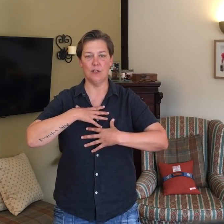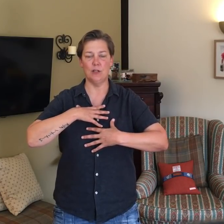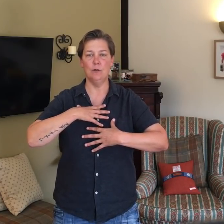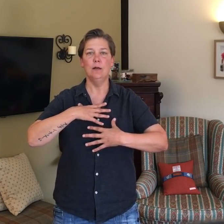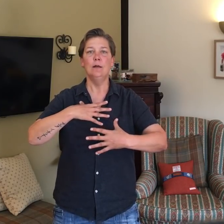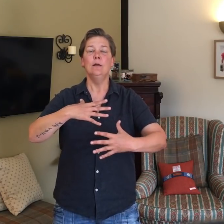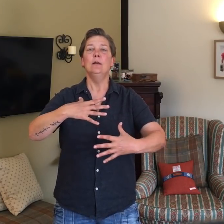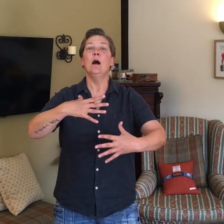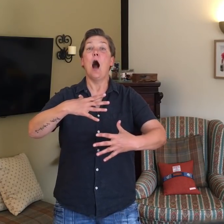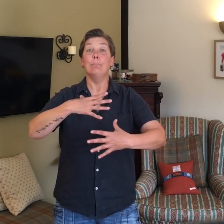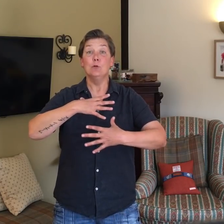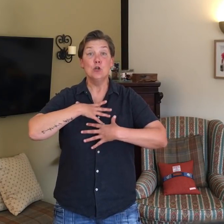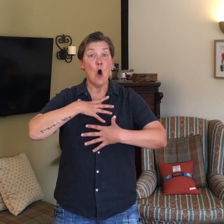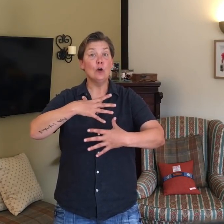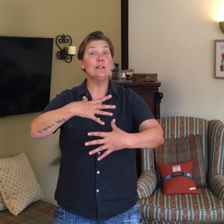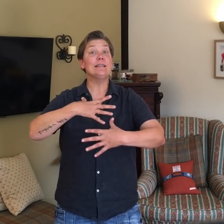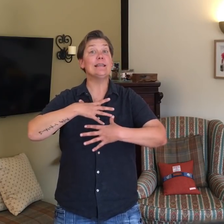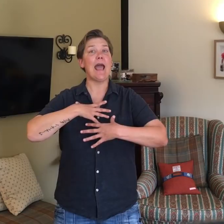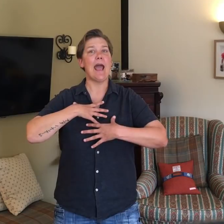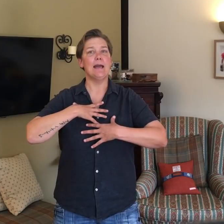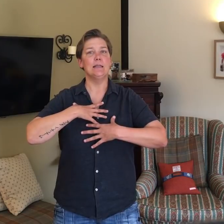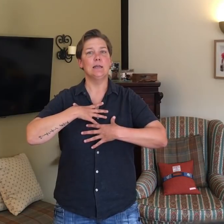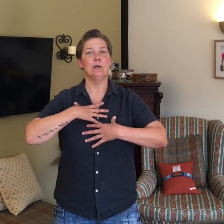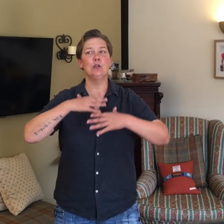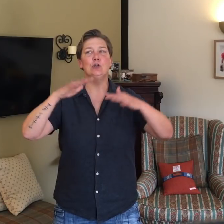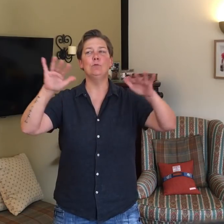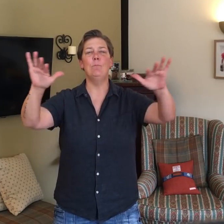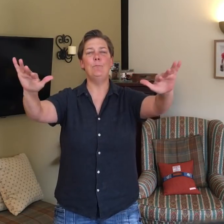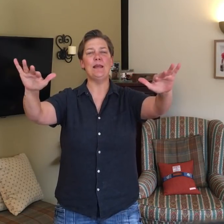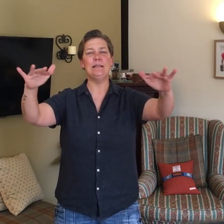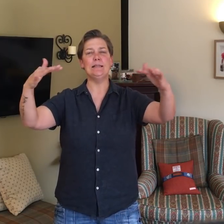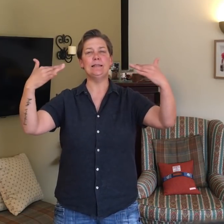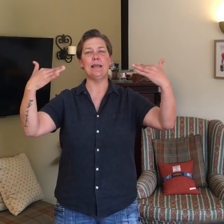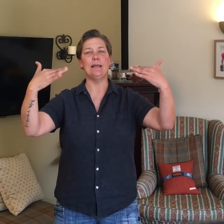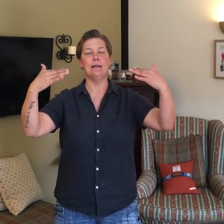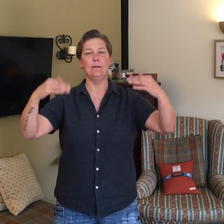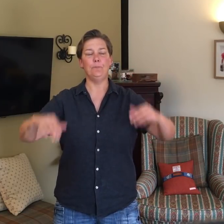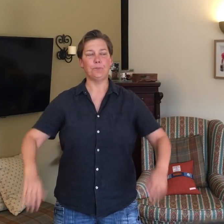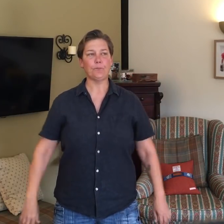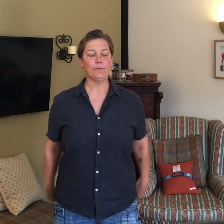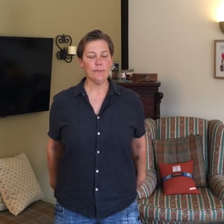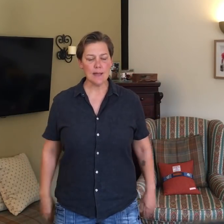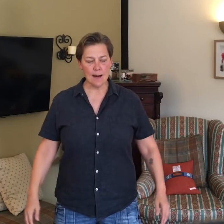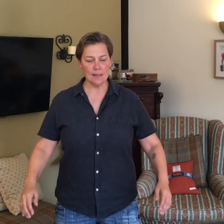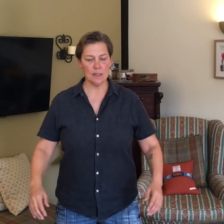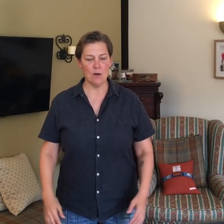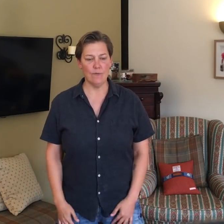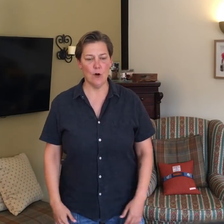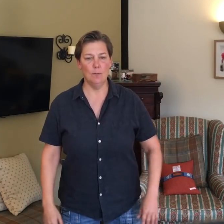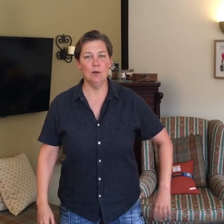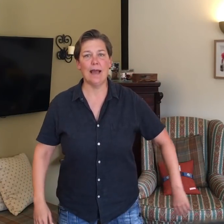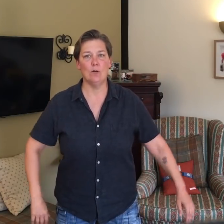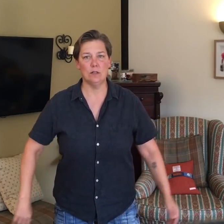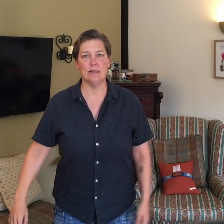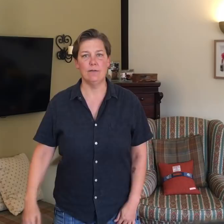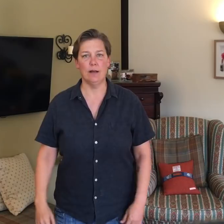you. I'm not scared to be seen. Let's go from look out, 'cause here I